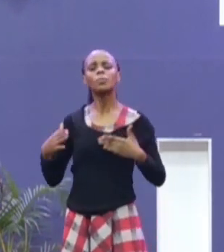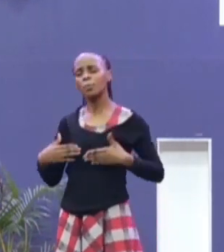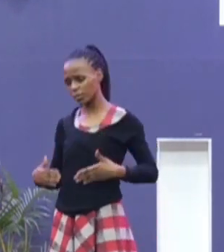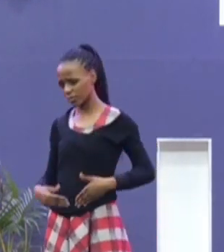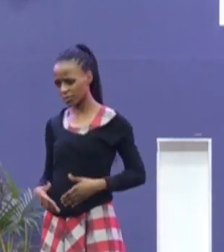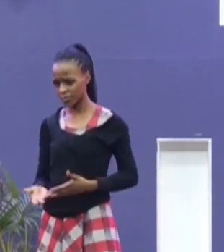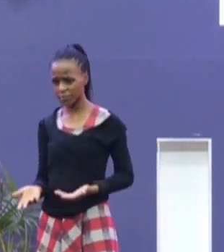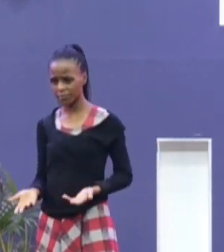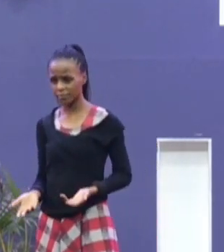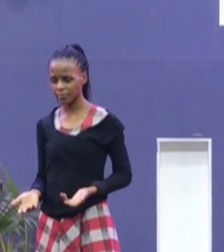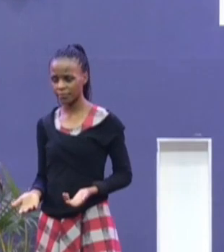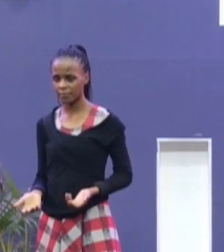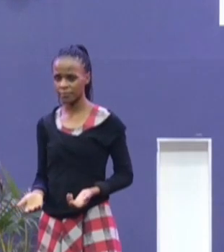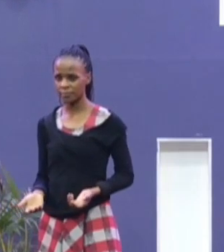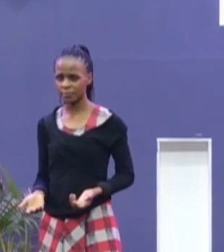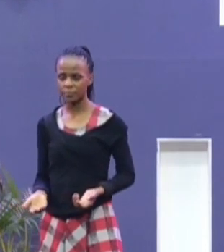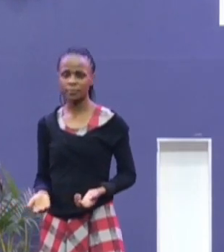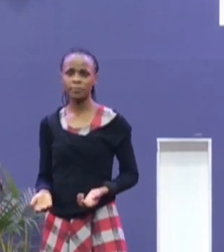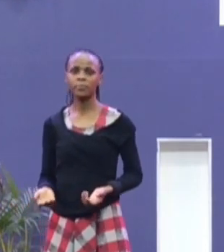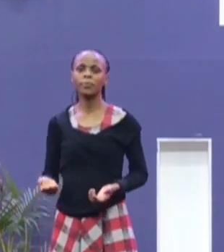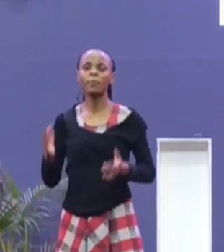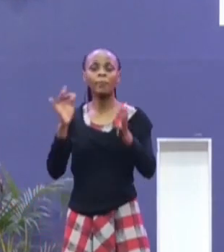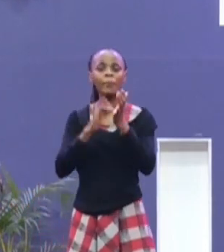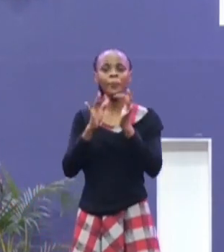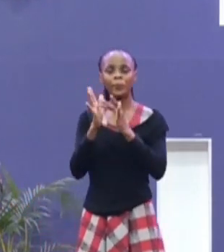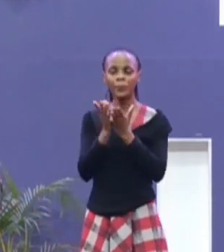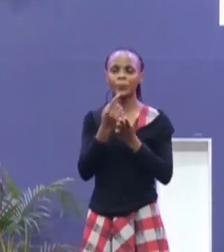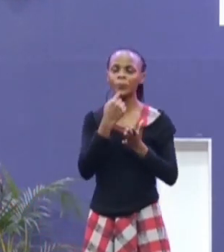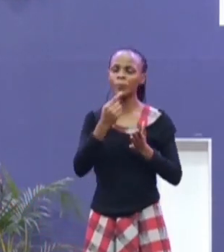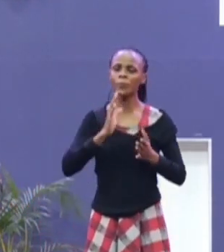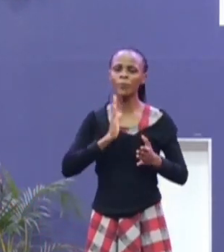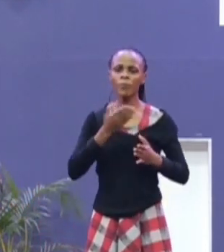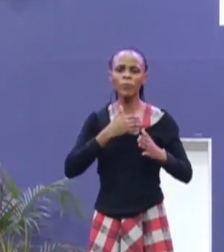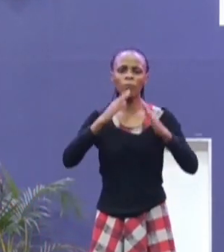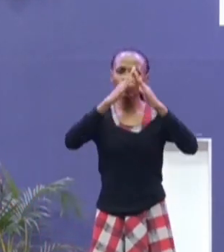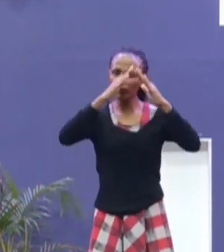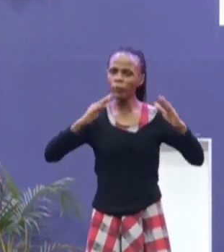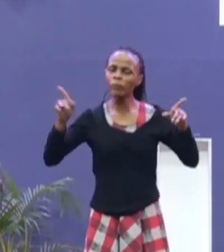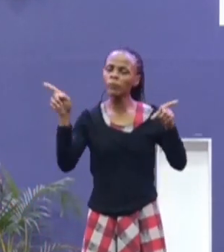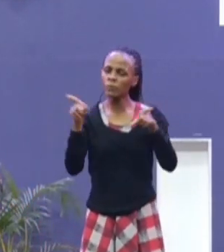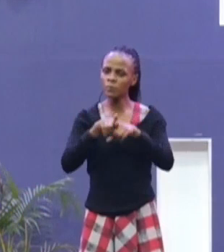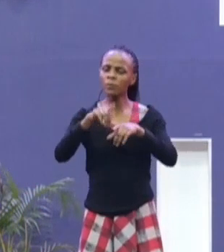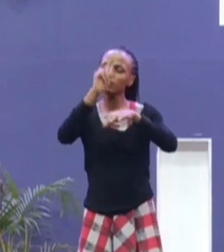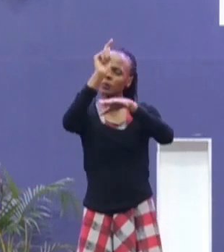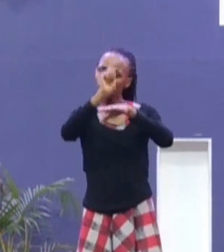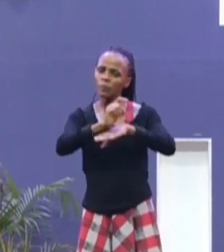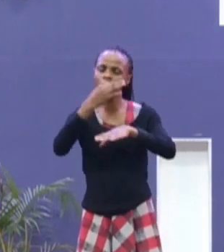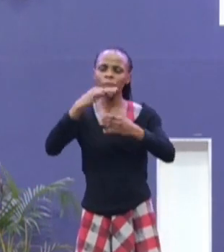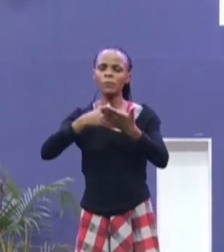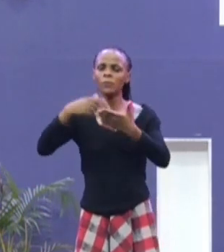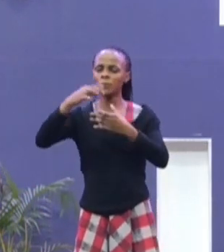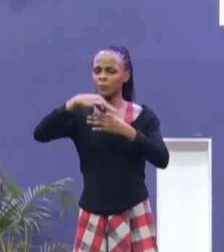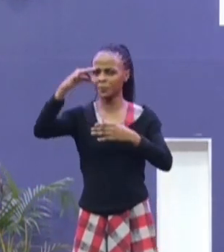gwe mubiri gwo. This is you. This is the Bible says our bodies are temples of the Holy Spirit. Bible yegaye biri